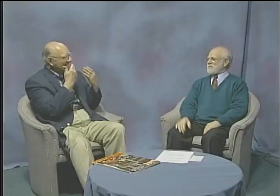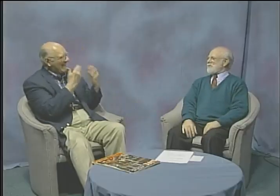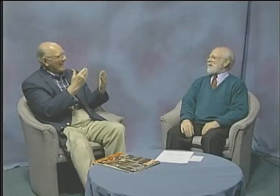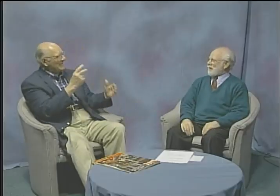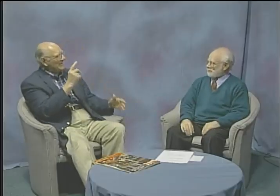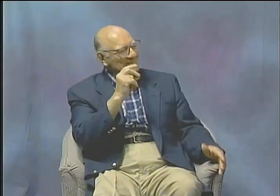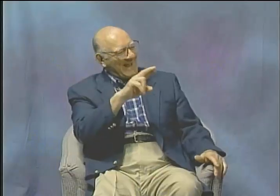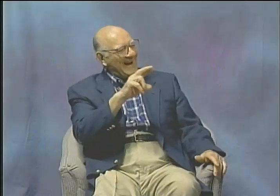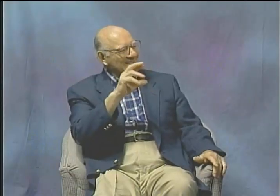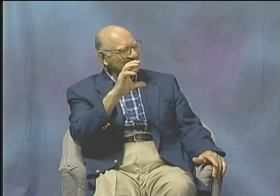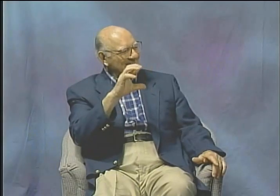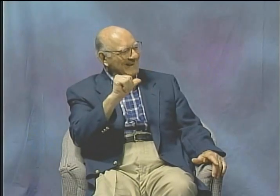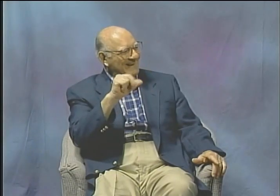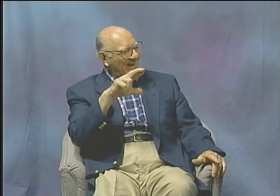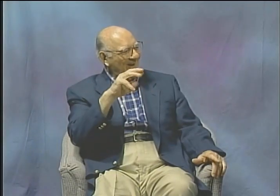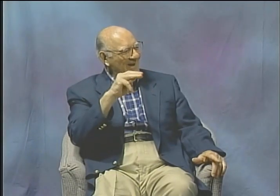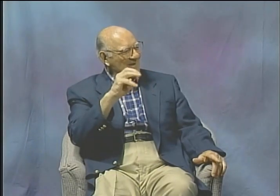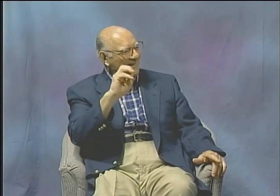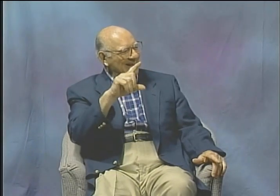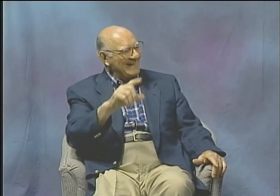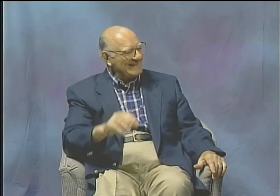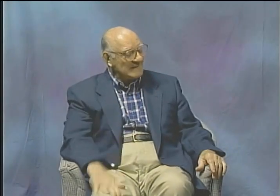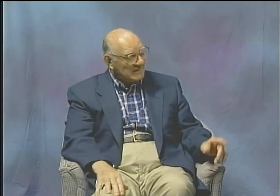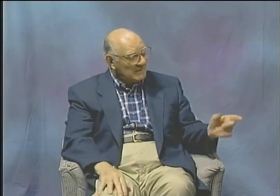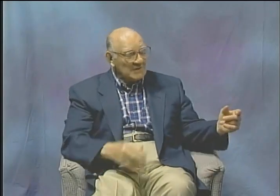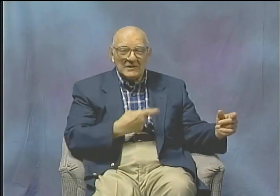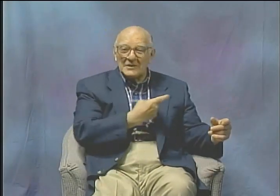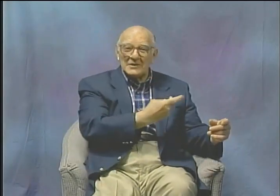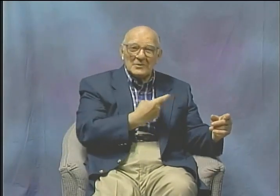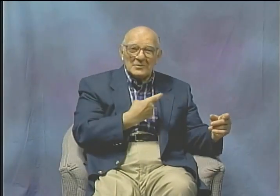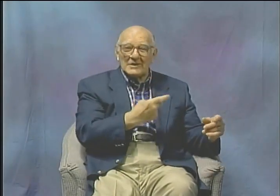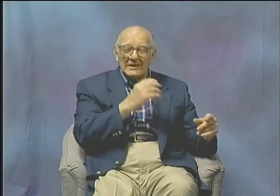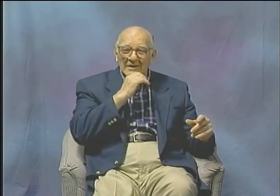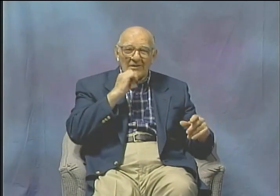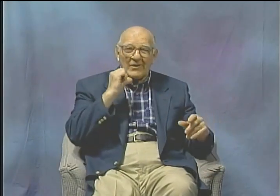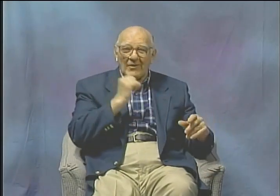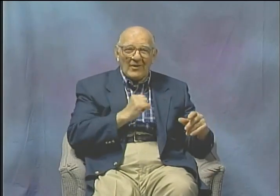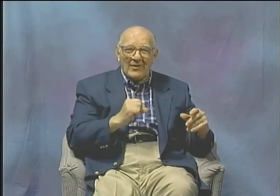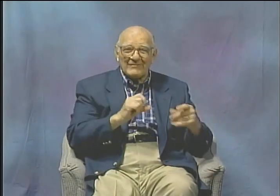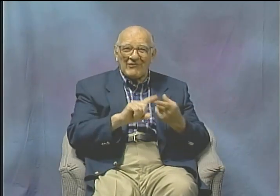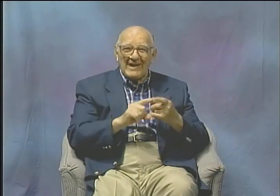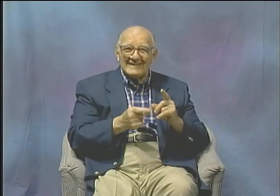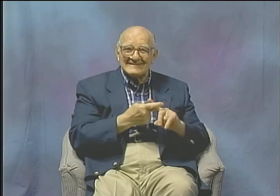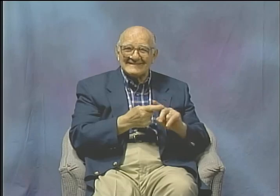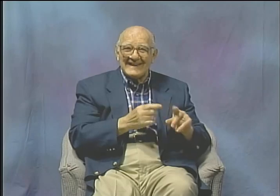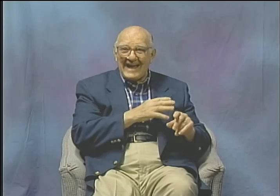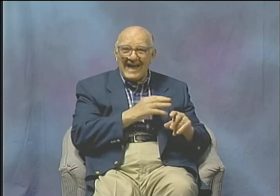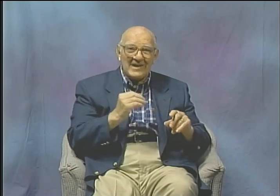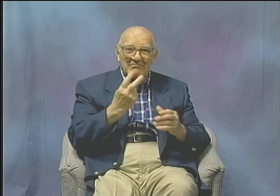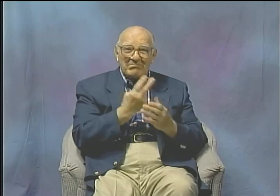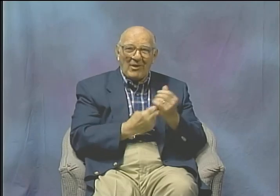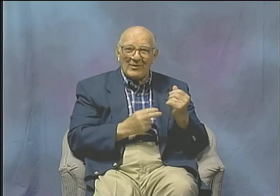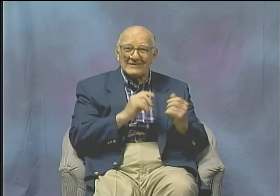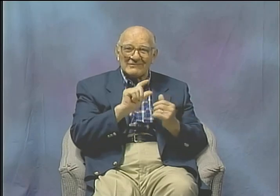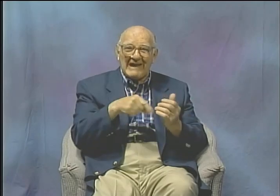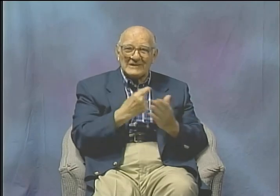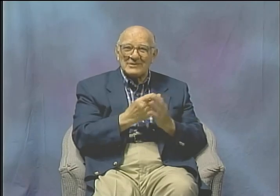Thank you, Dr. Carmel. We old friends and both graduated